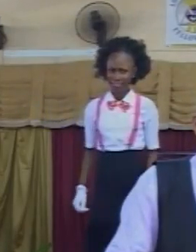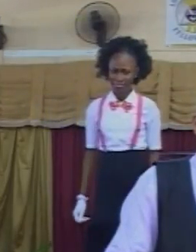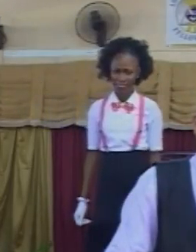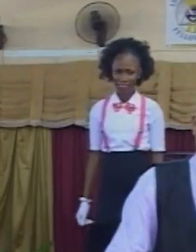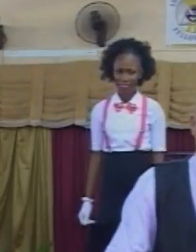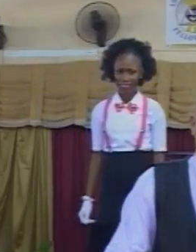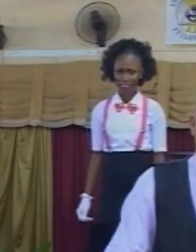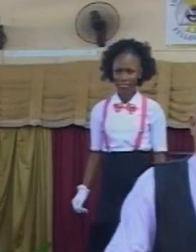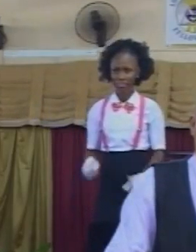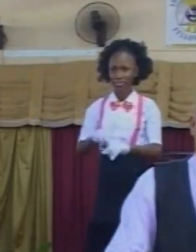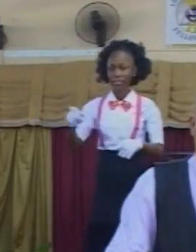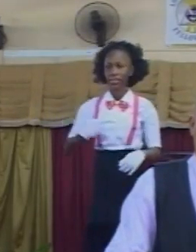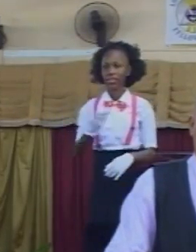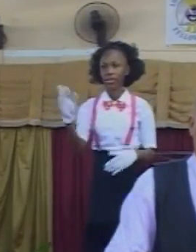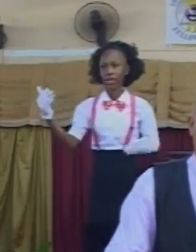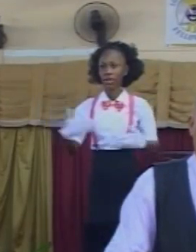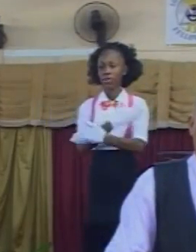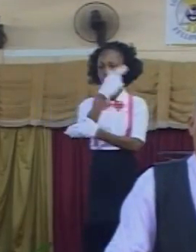For there are new things under the sun.